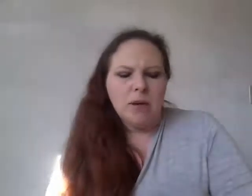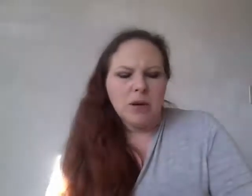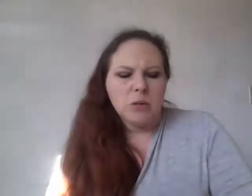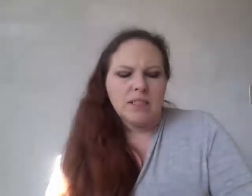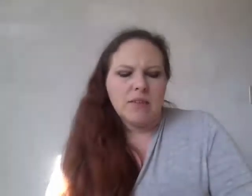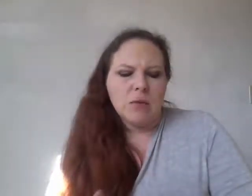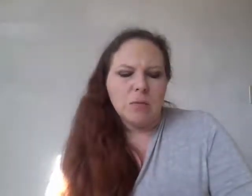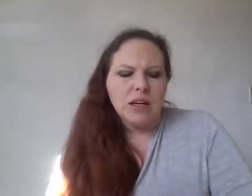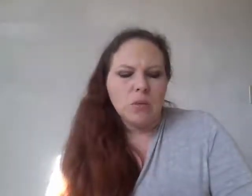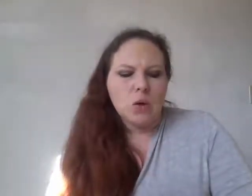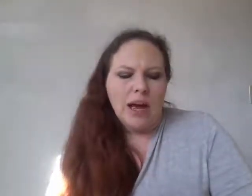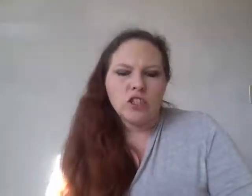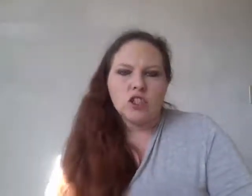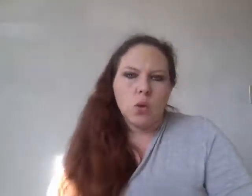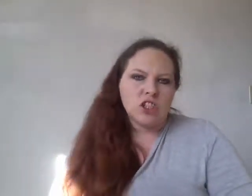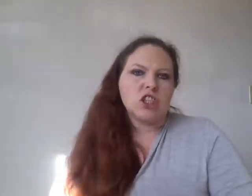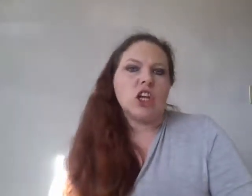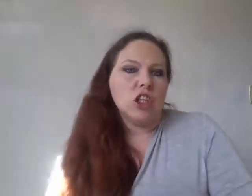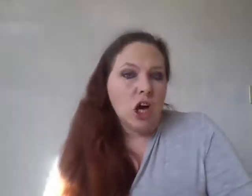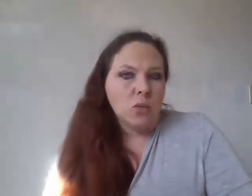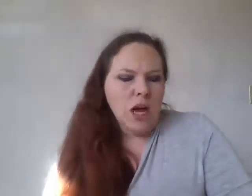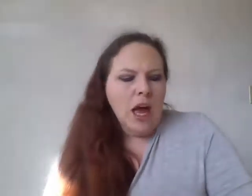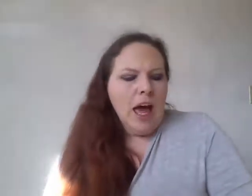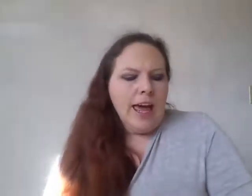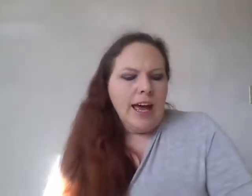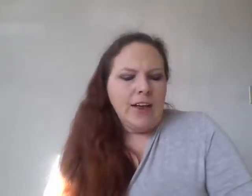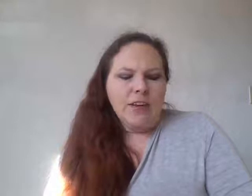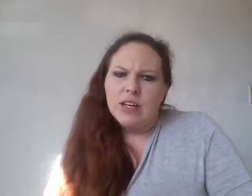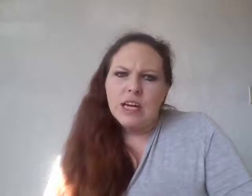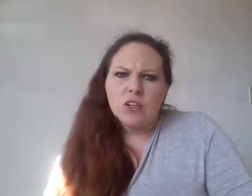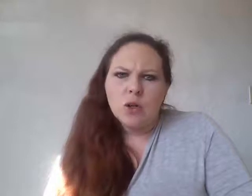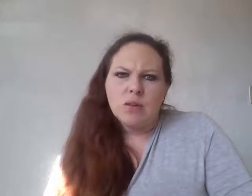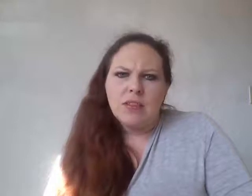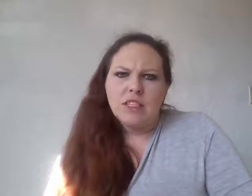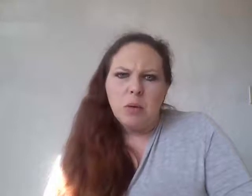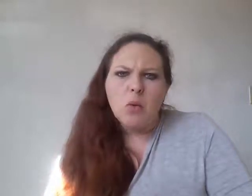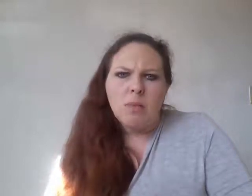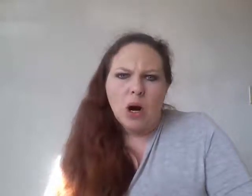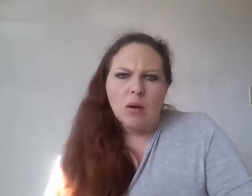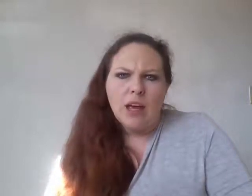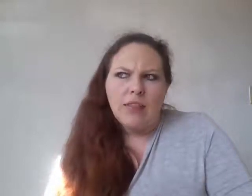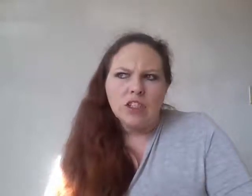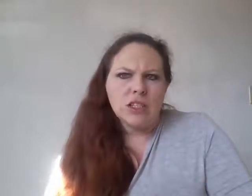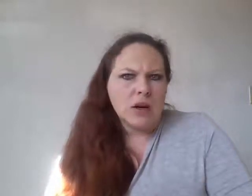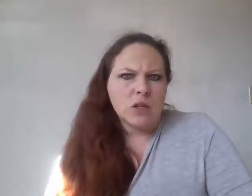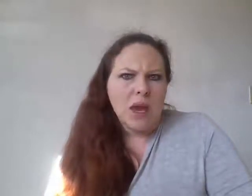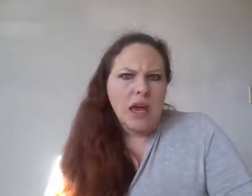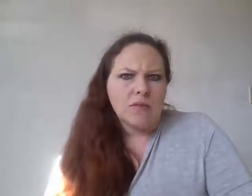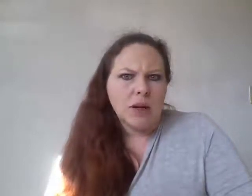February 27th, Brendan was questioned alone. The investigators told him that they spoke with Barb and that she said it was okay for him to